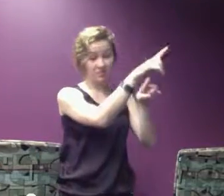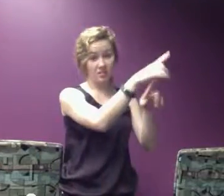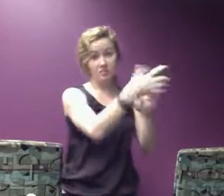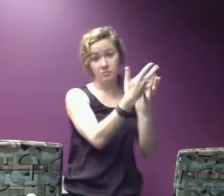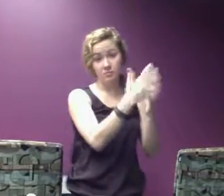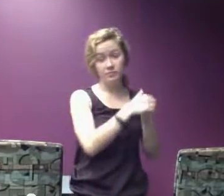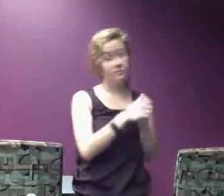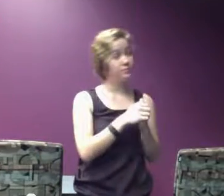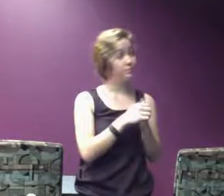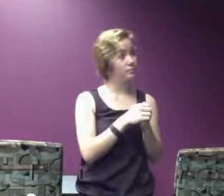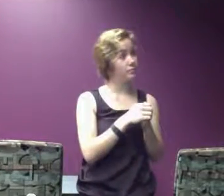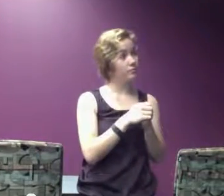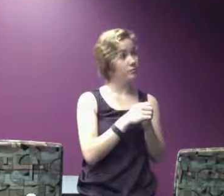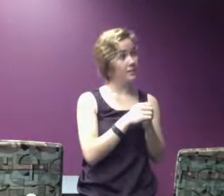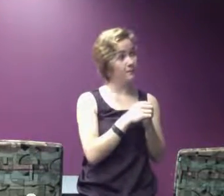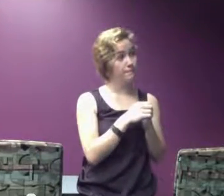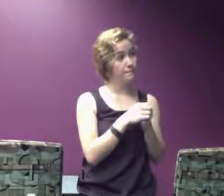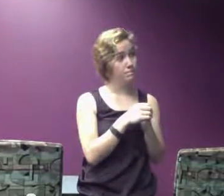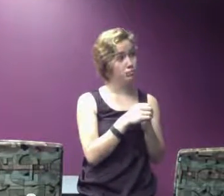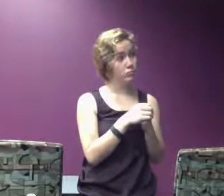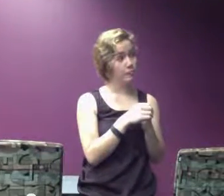you can look at the board.